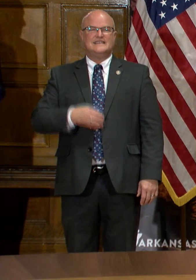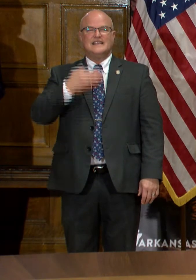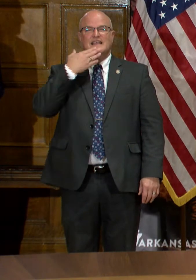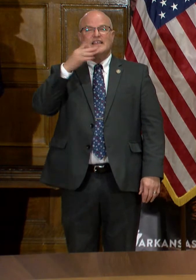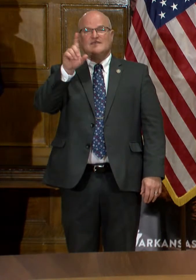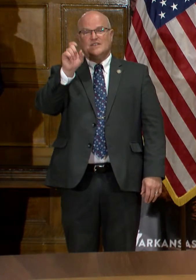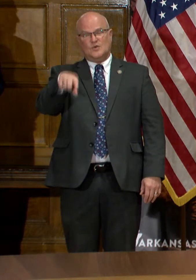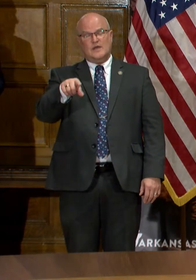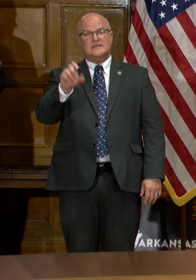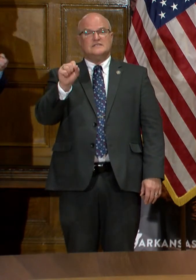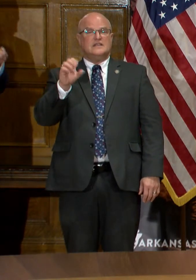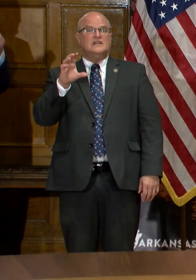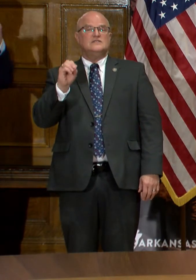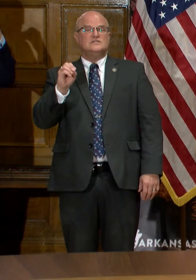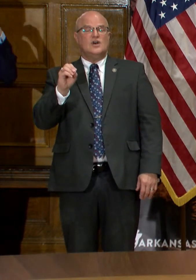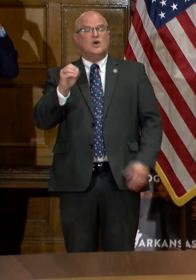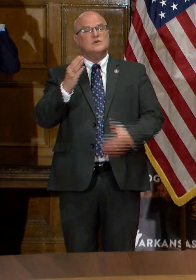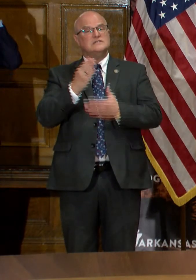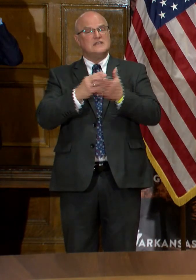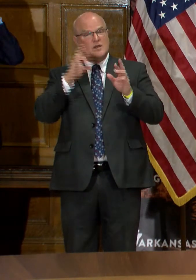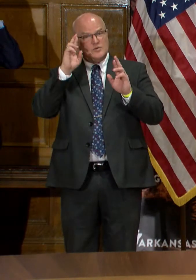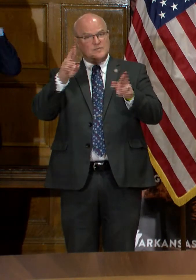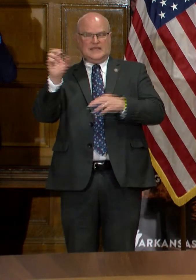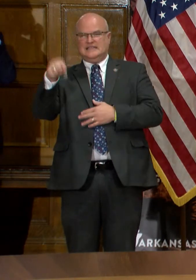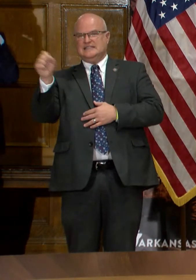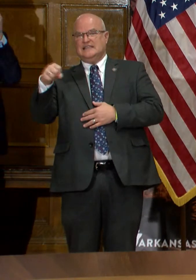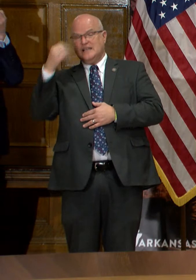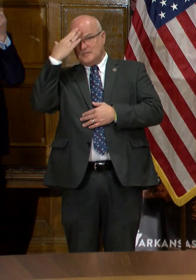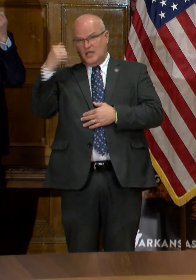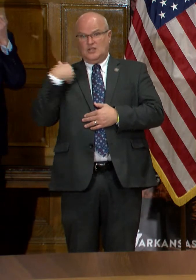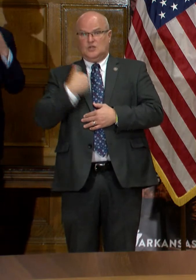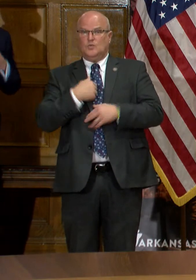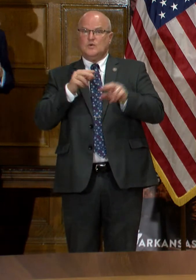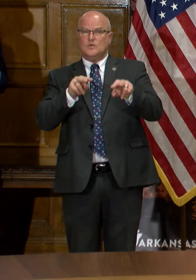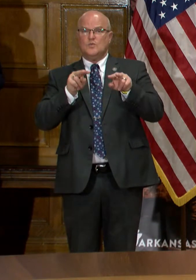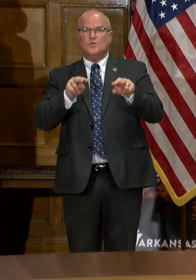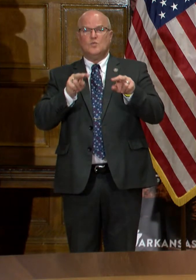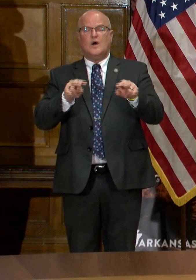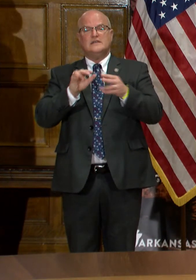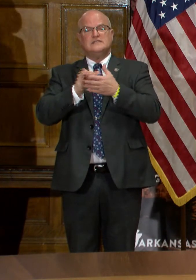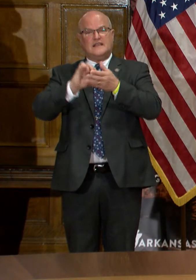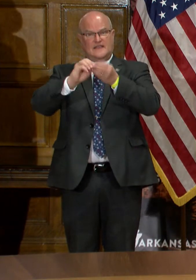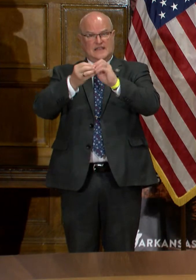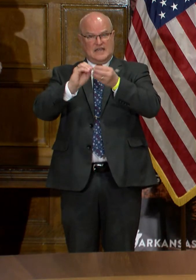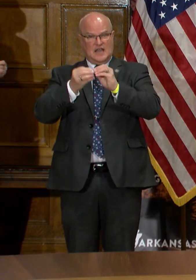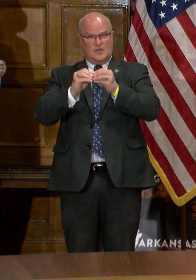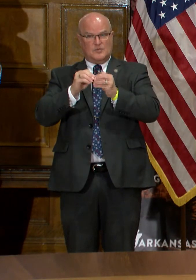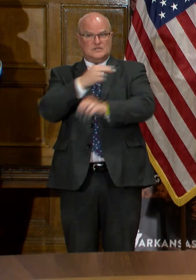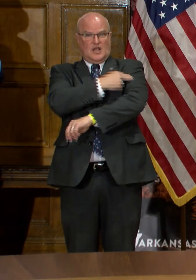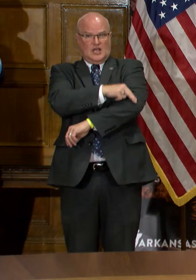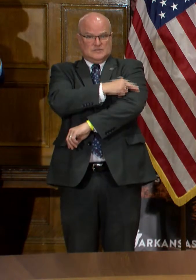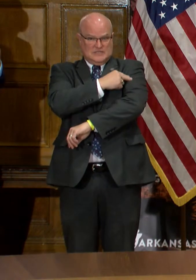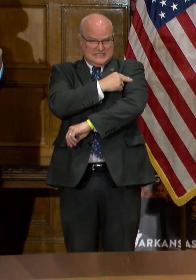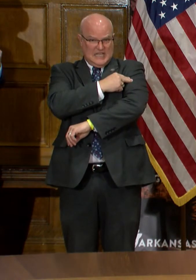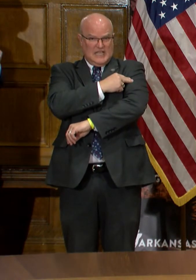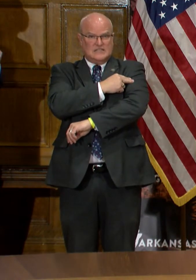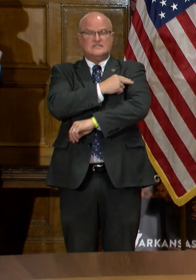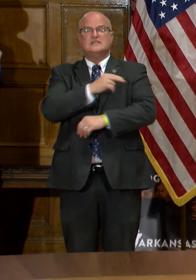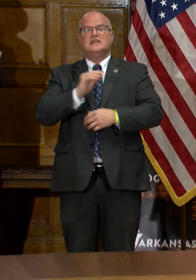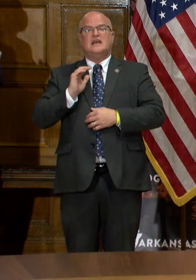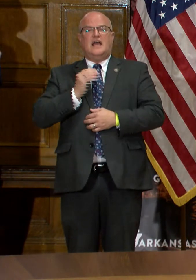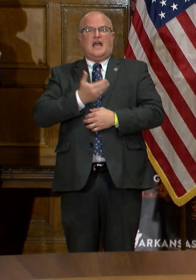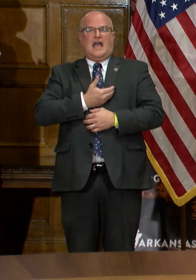Thanks for the question. So in some respects, yes, because we're watching the numbers, our hospitalizations and